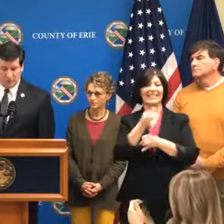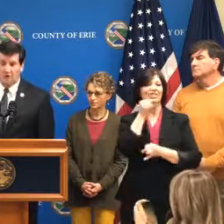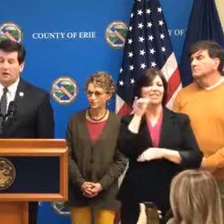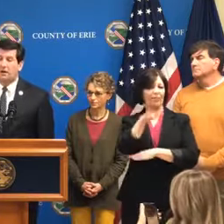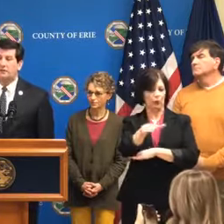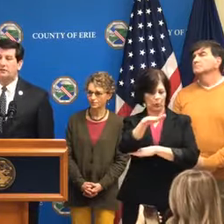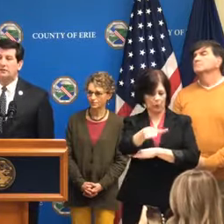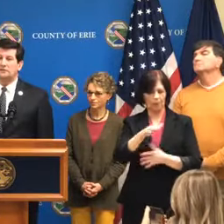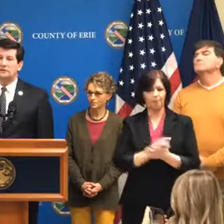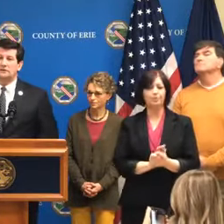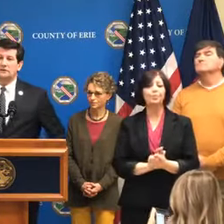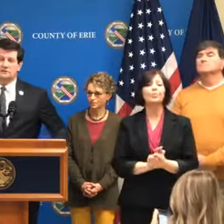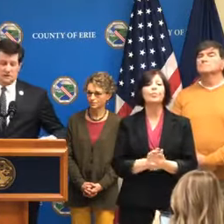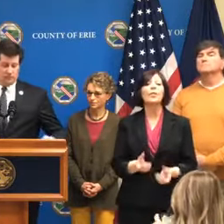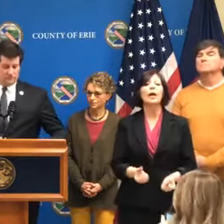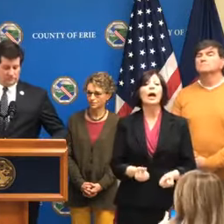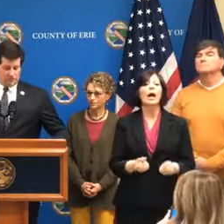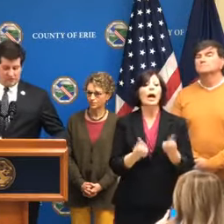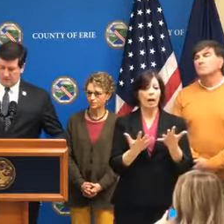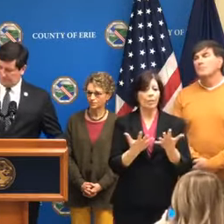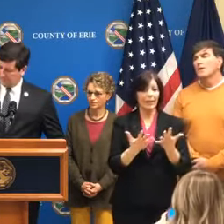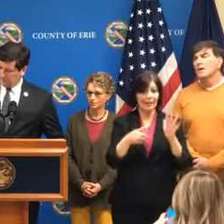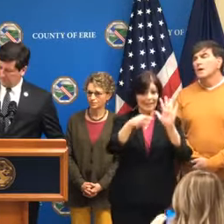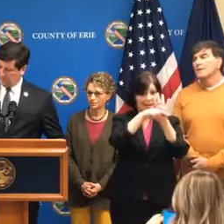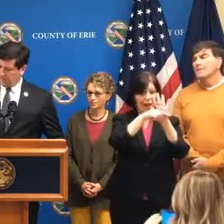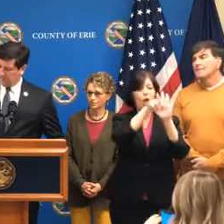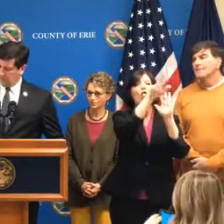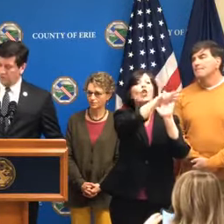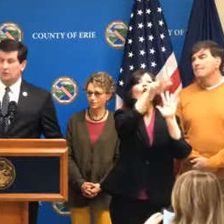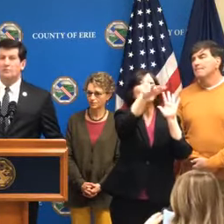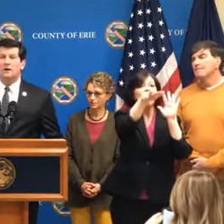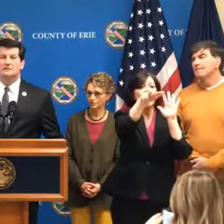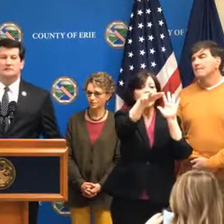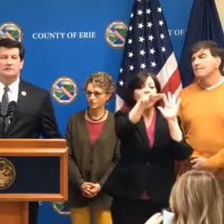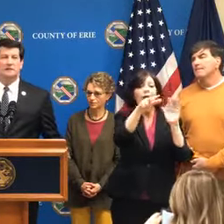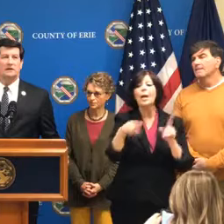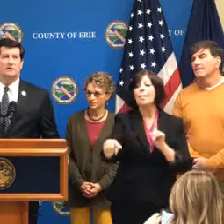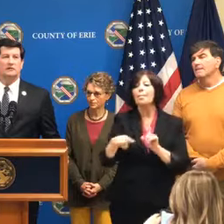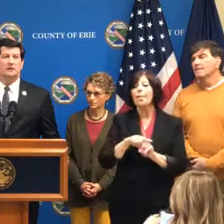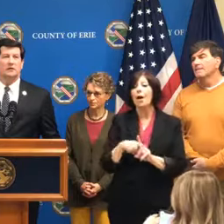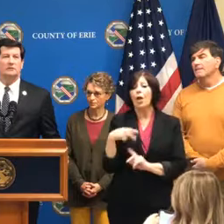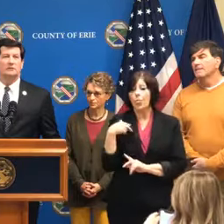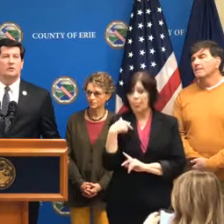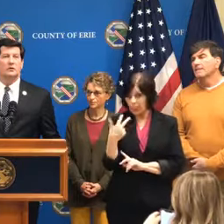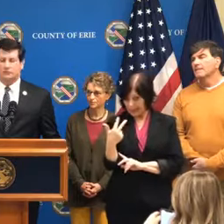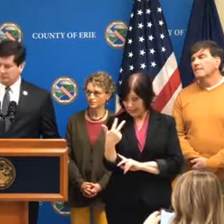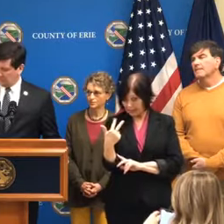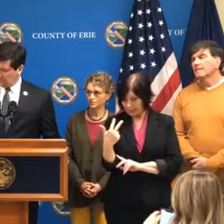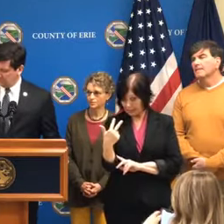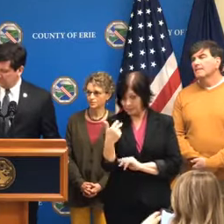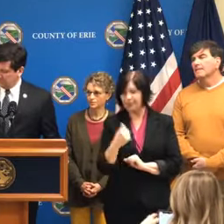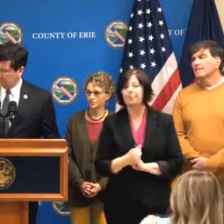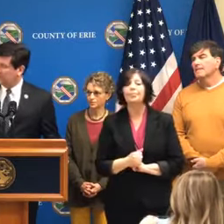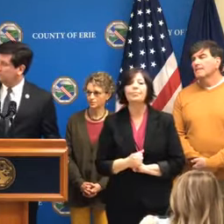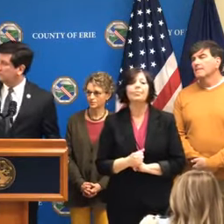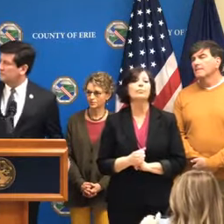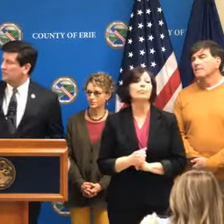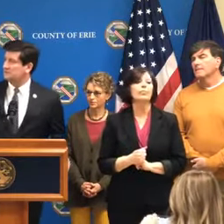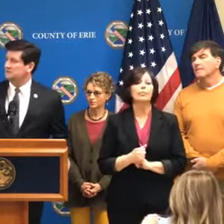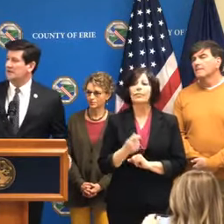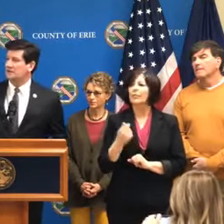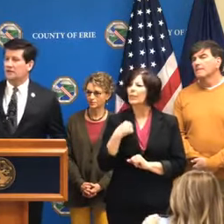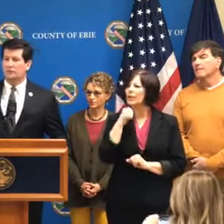afternoon. 33 of those samples were negative. 3 were positive. As you know, there were 3 positive, though I don't